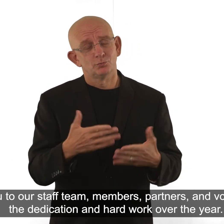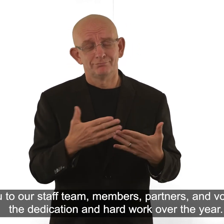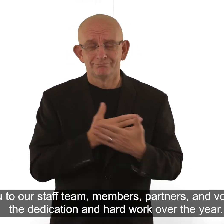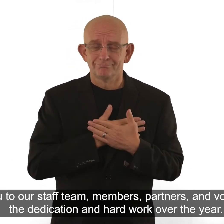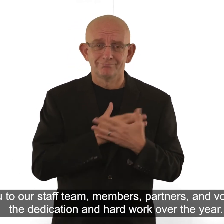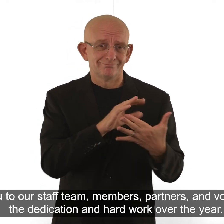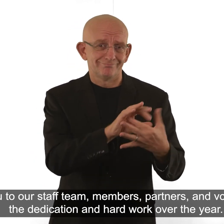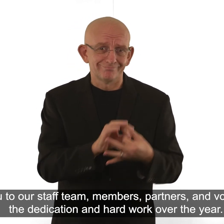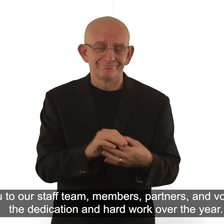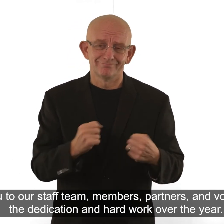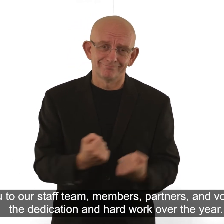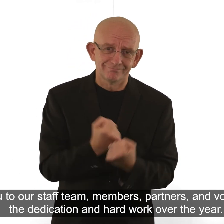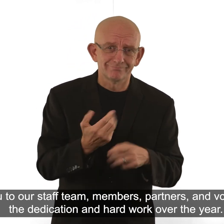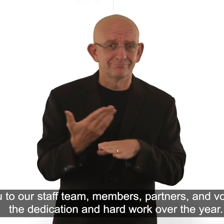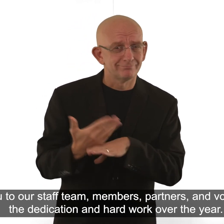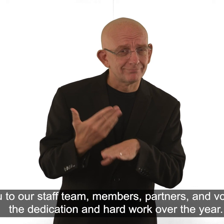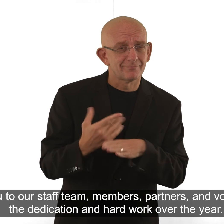work over this year.